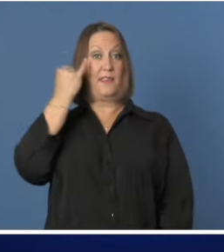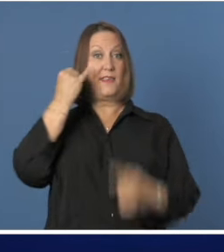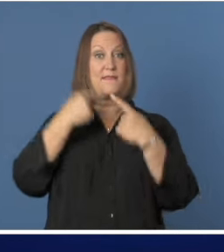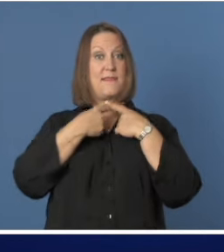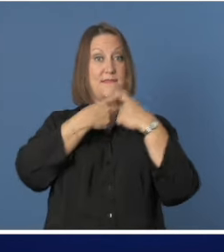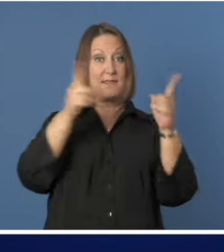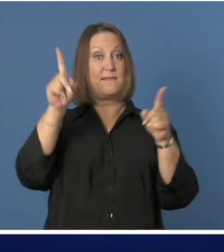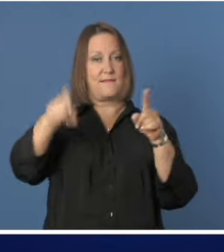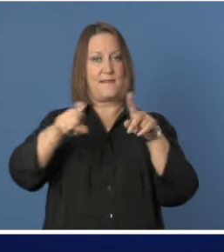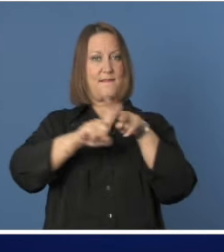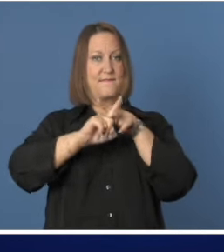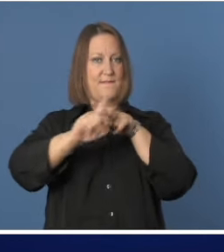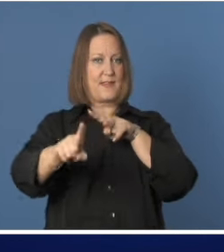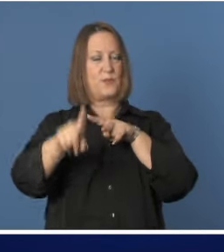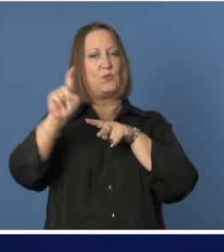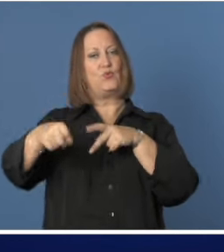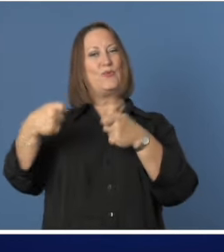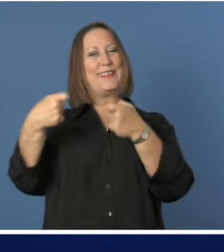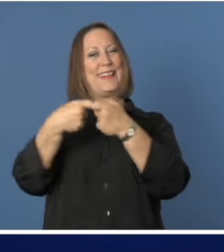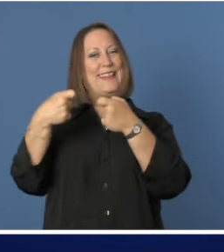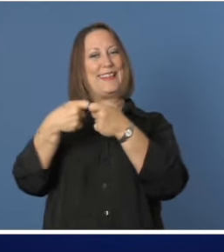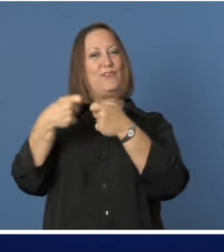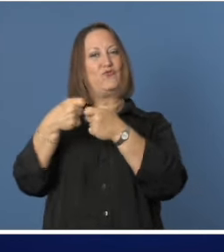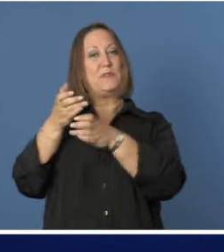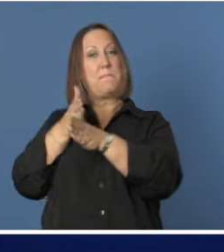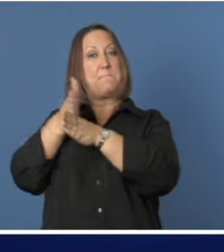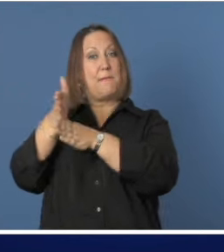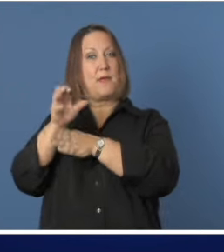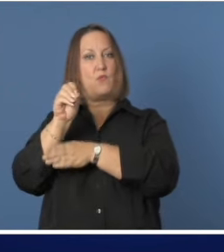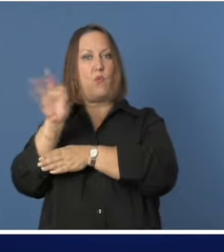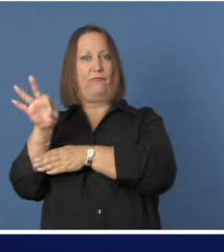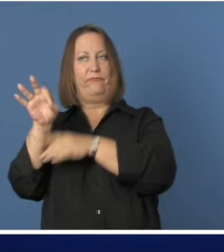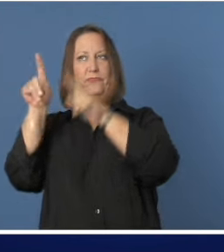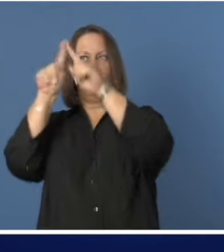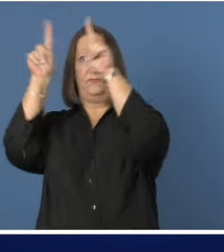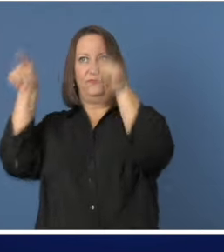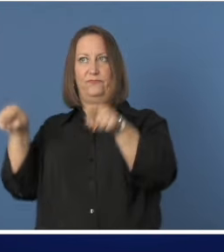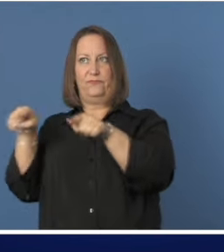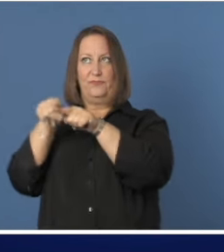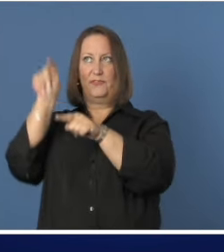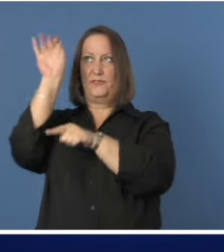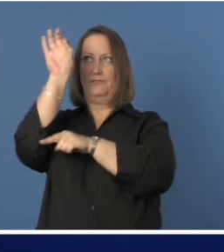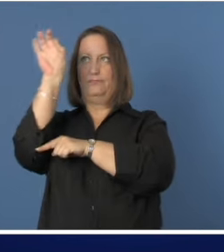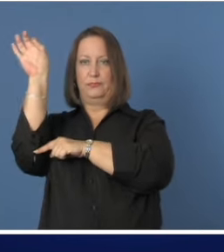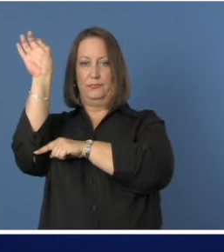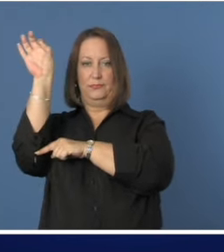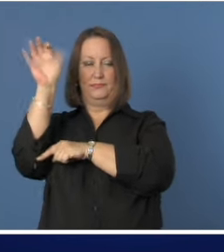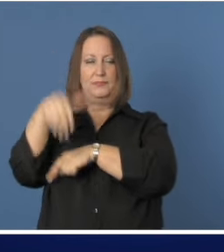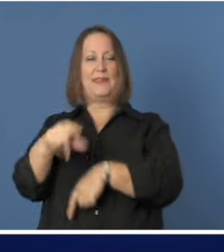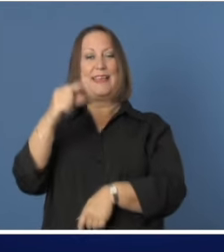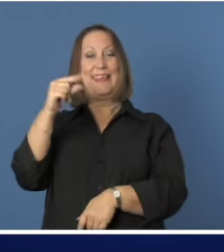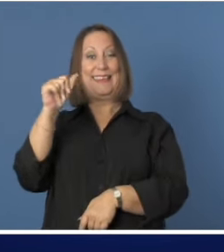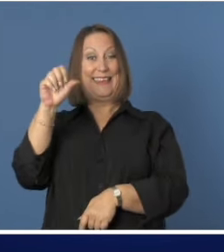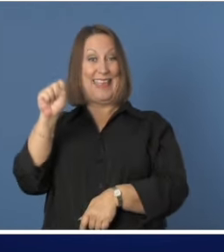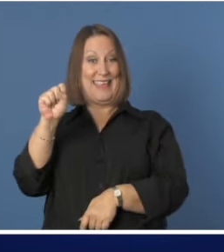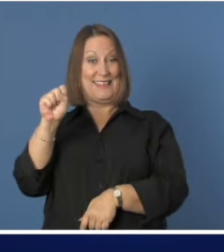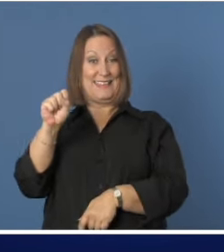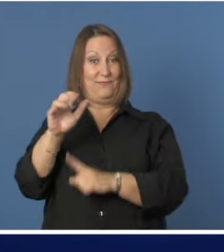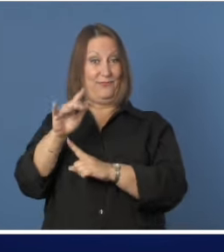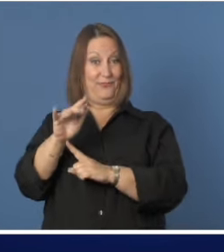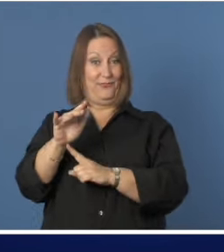If asked to evacuate, shut off main power switch, main gas